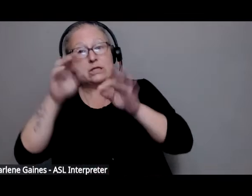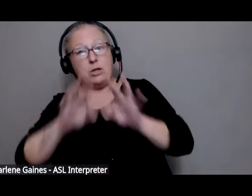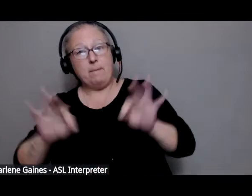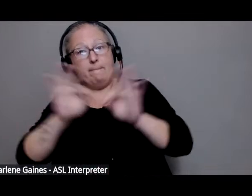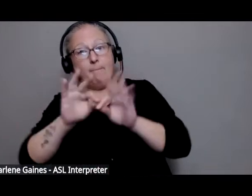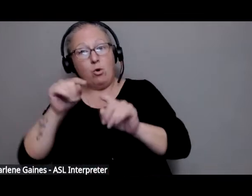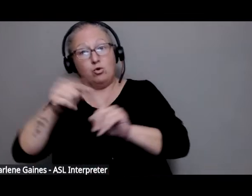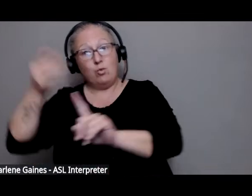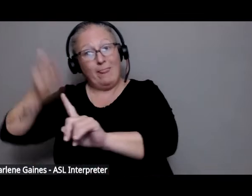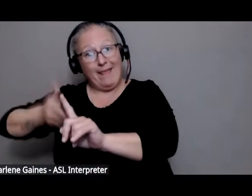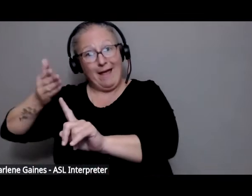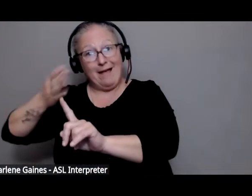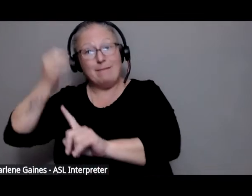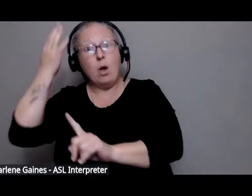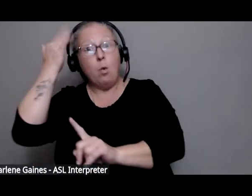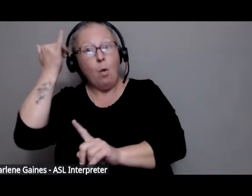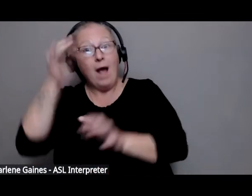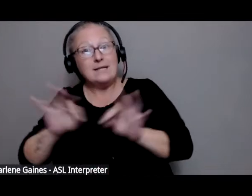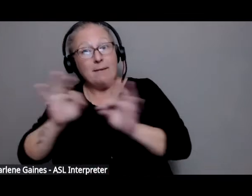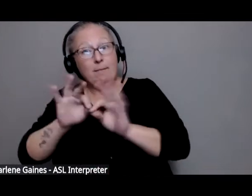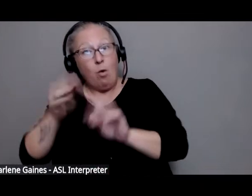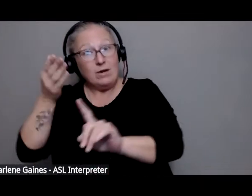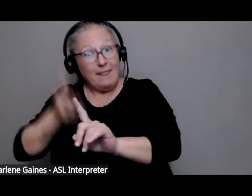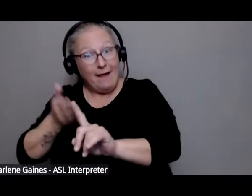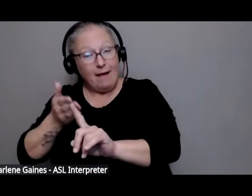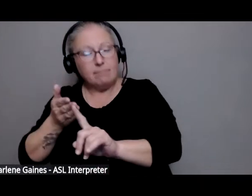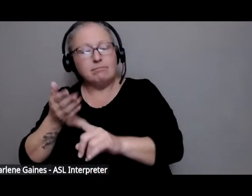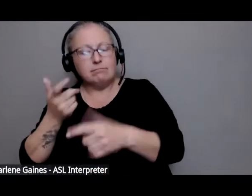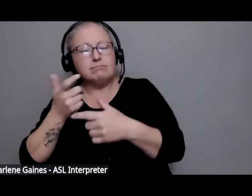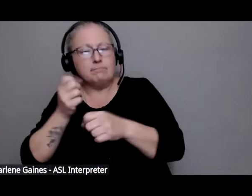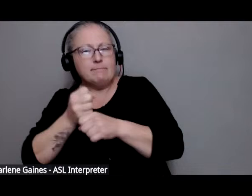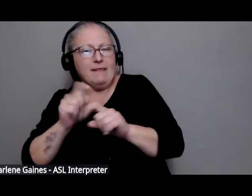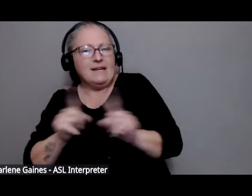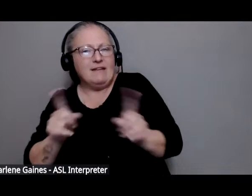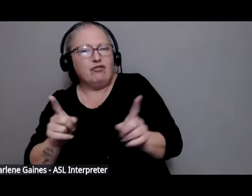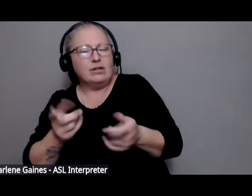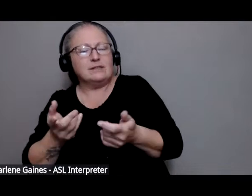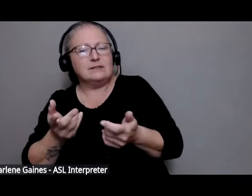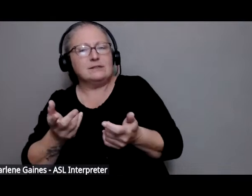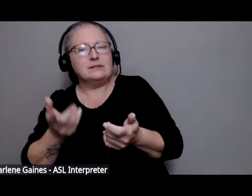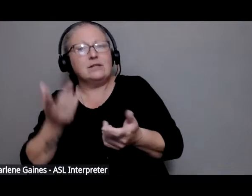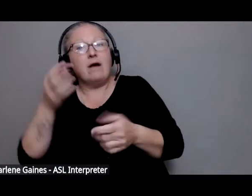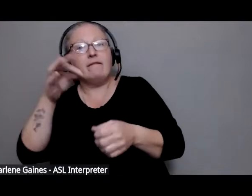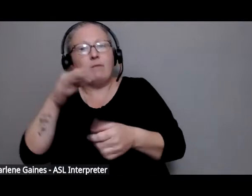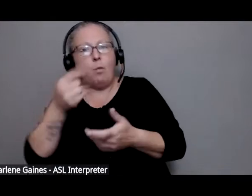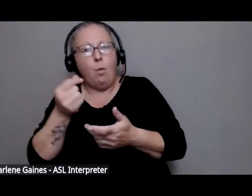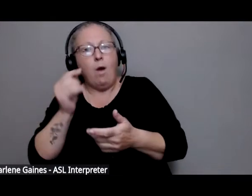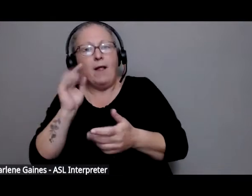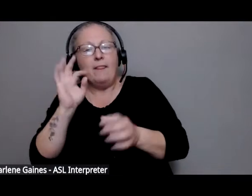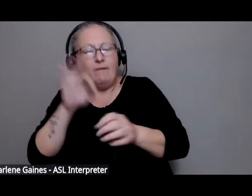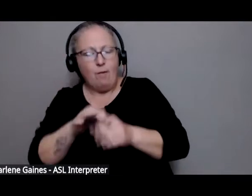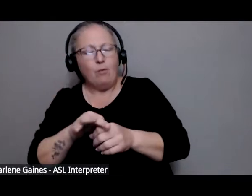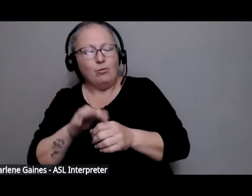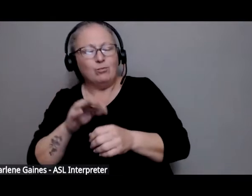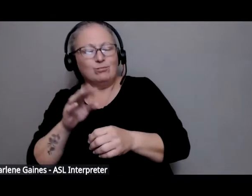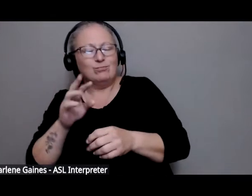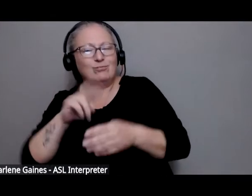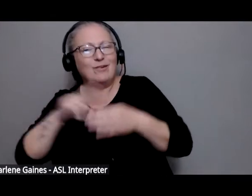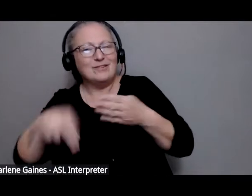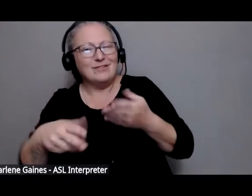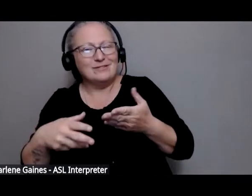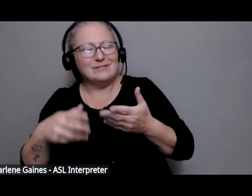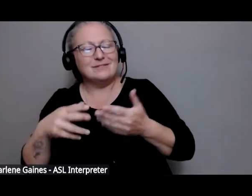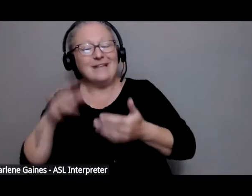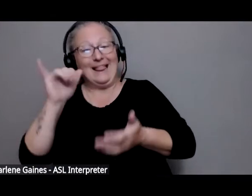and why, it really made a difference in what the vote was. And that's how